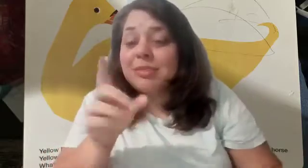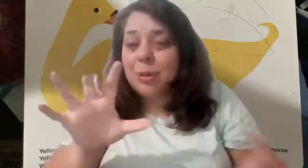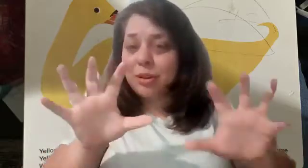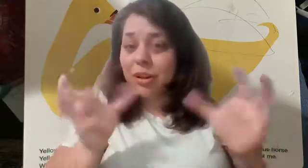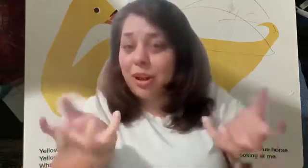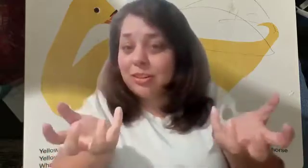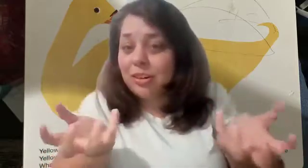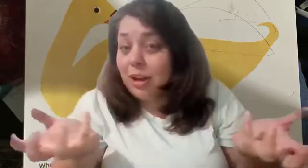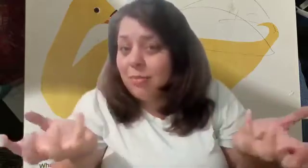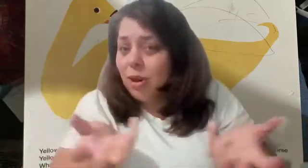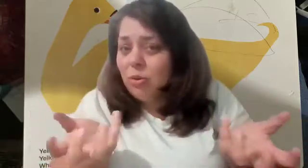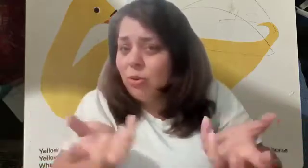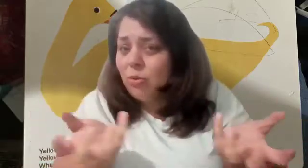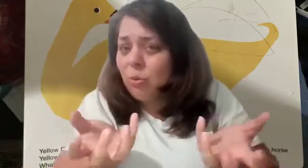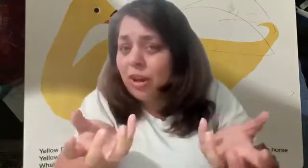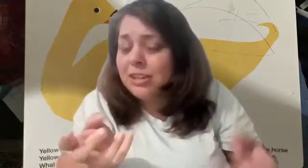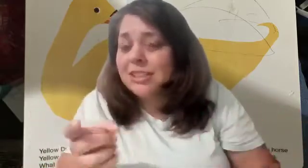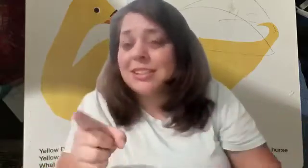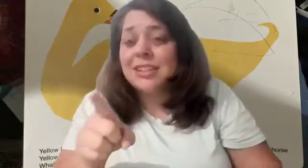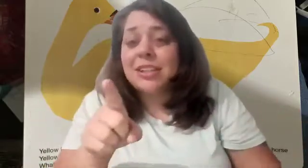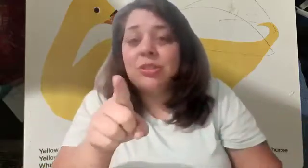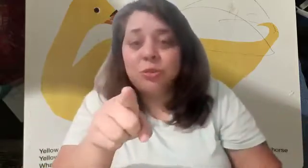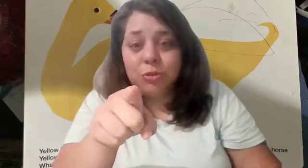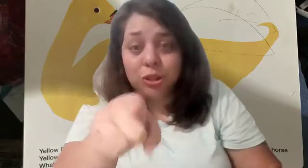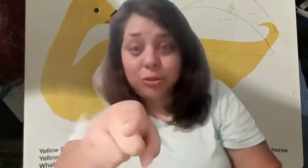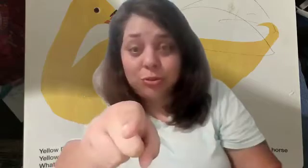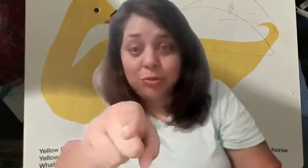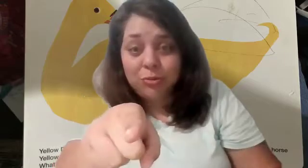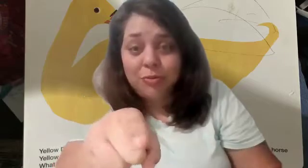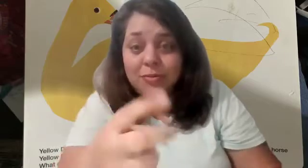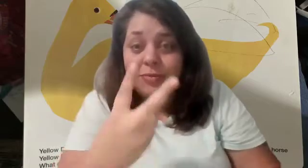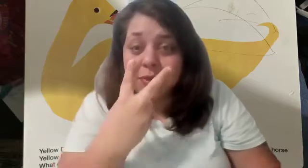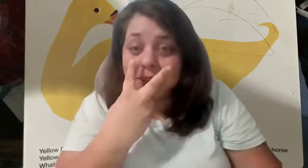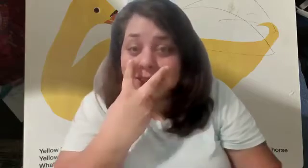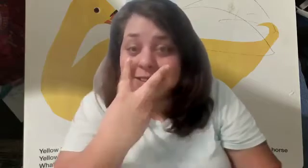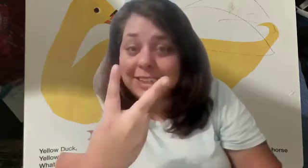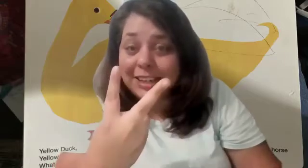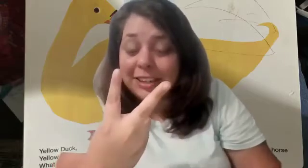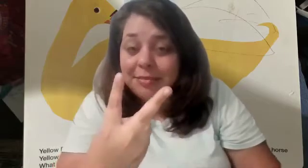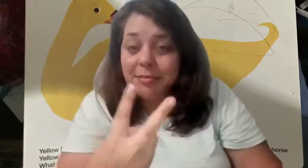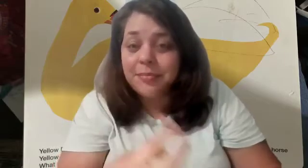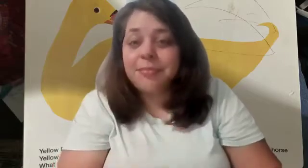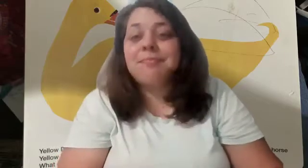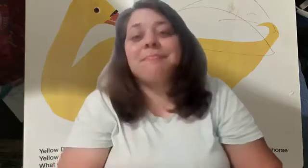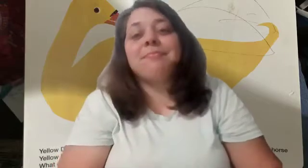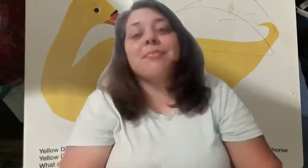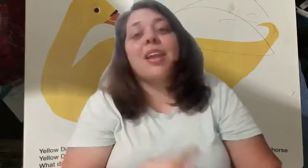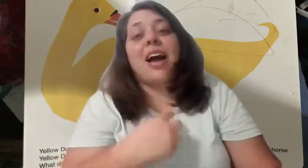What? Remember the claws turned up. What do you see?